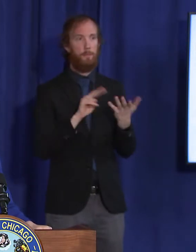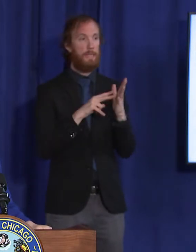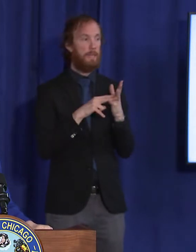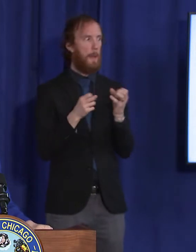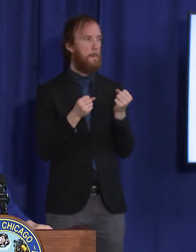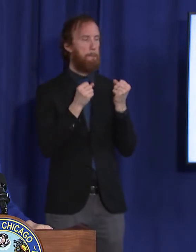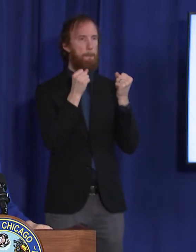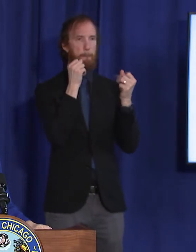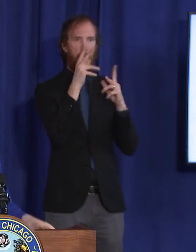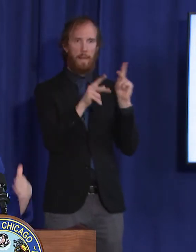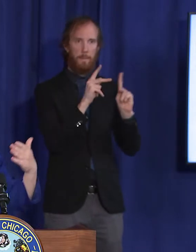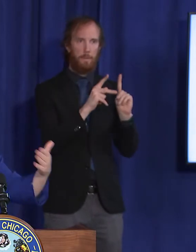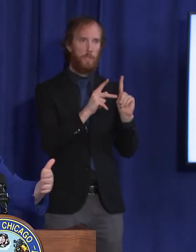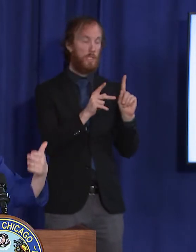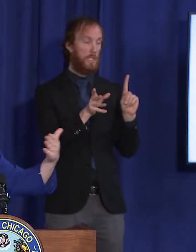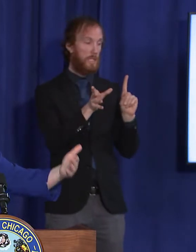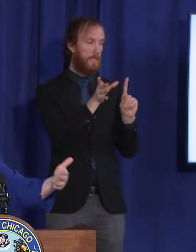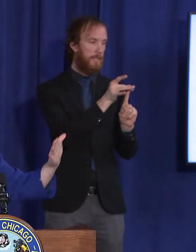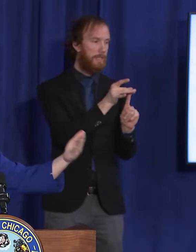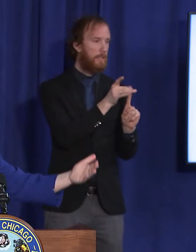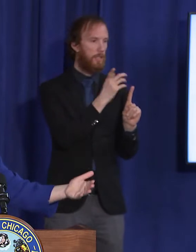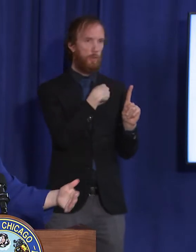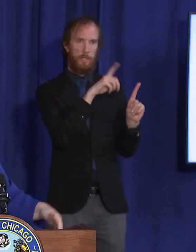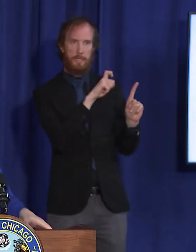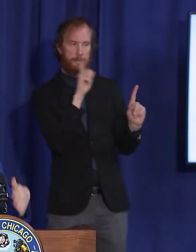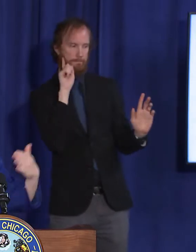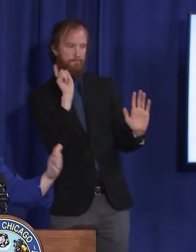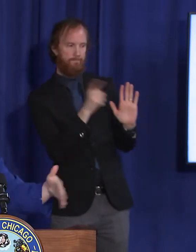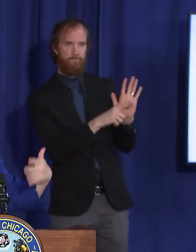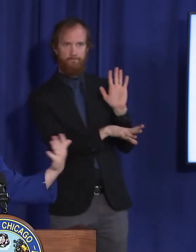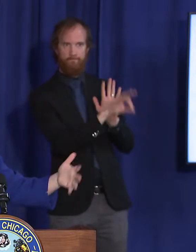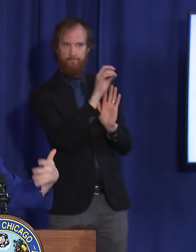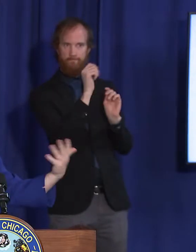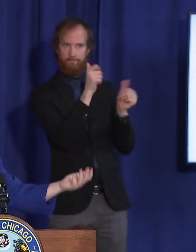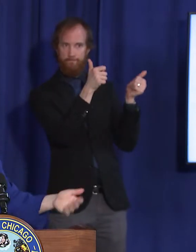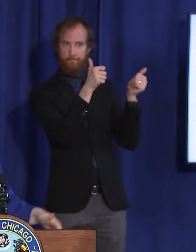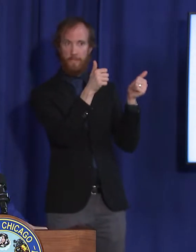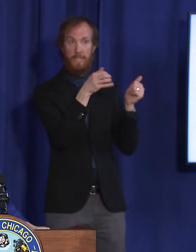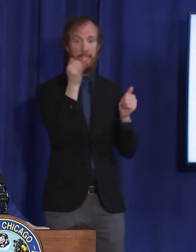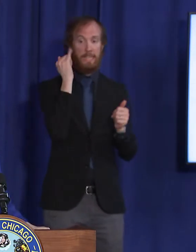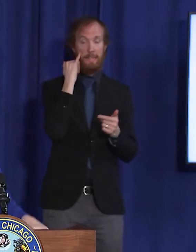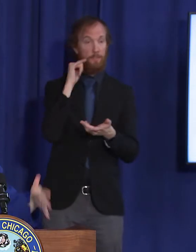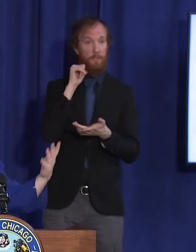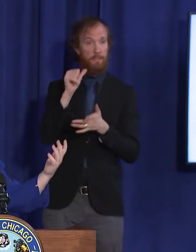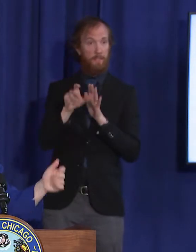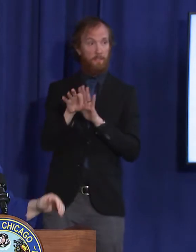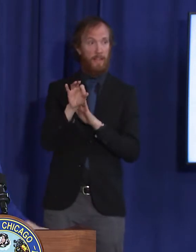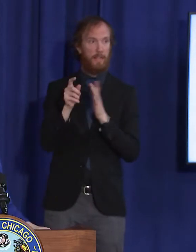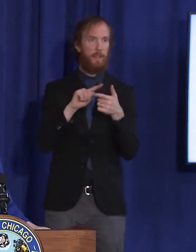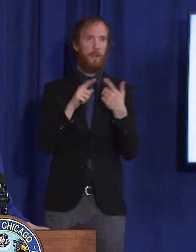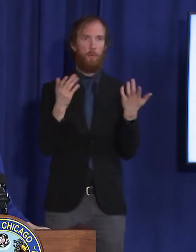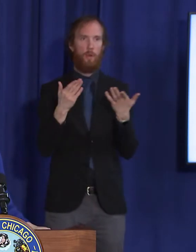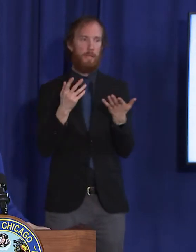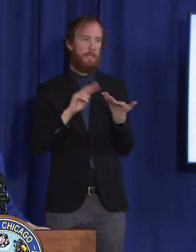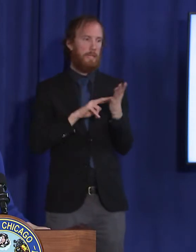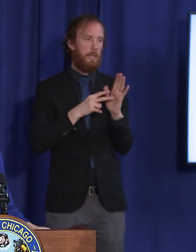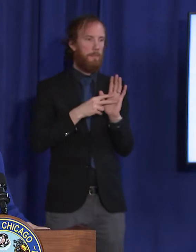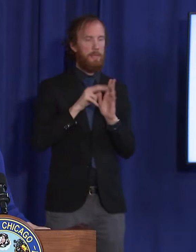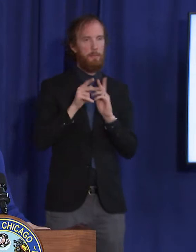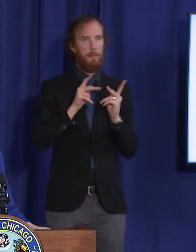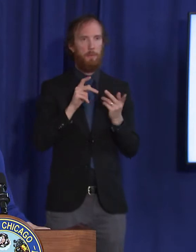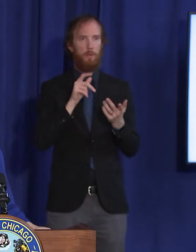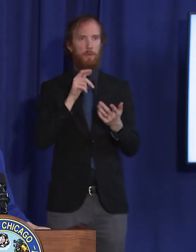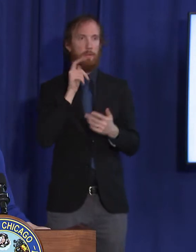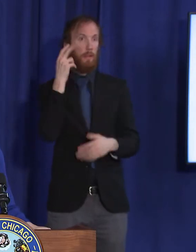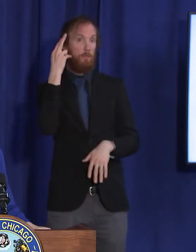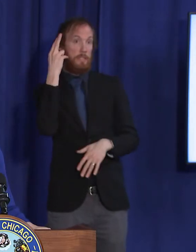percentage of the cases that we're finding. And when I'm looking at settings that are not detecting it, it tells you there's a lot of asymptomatic or people who are not just getting tested illness